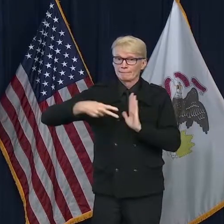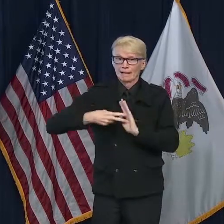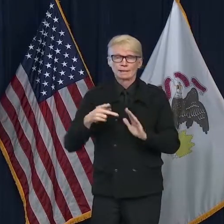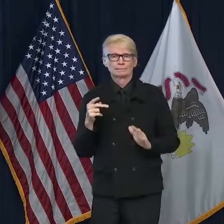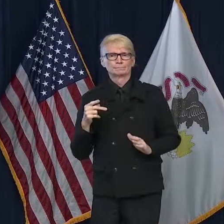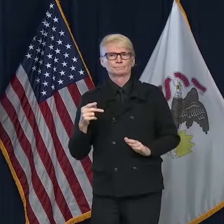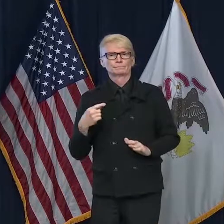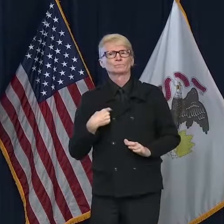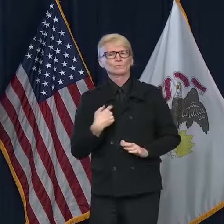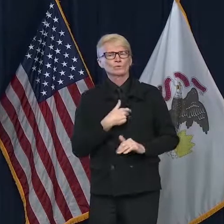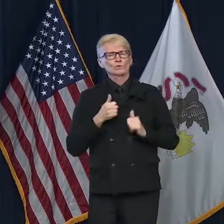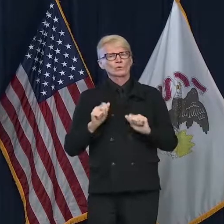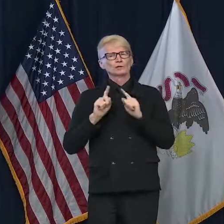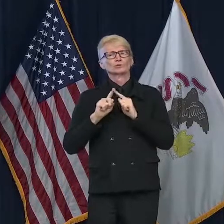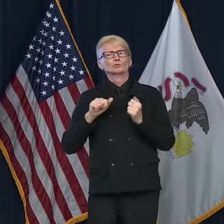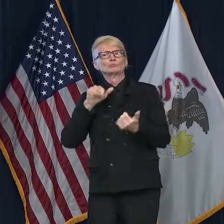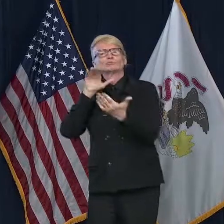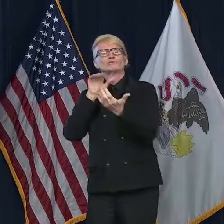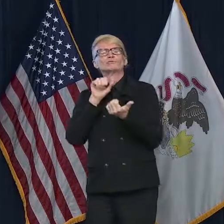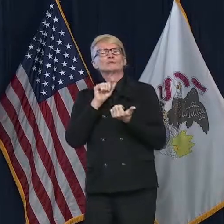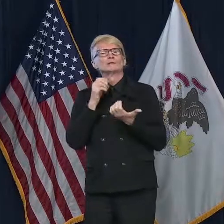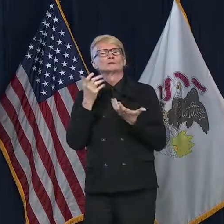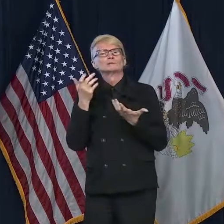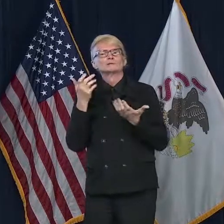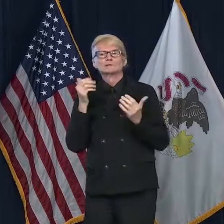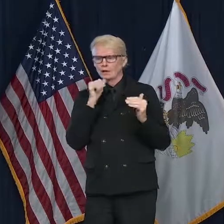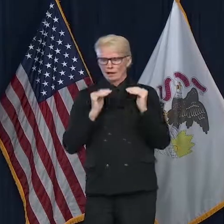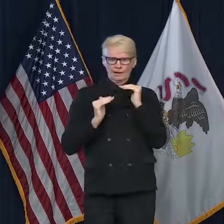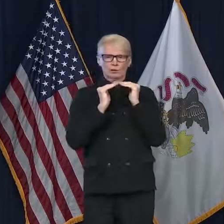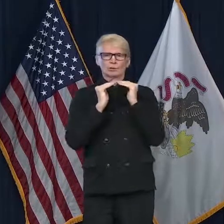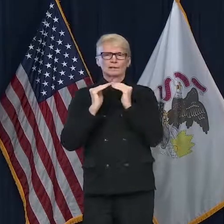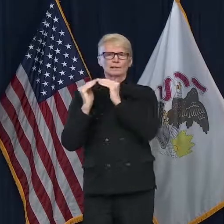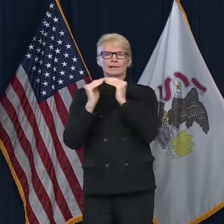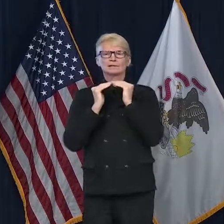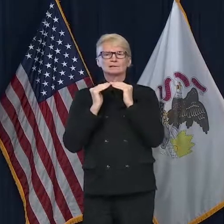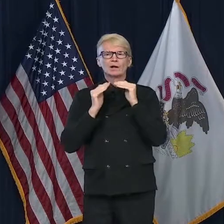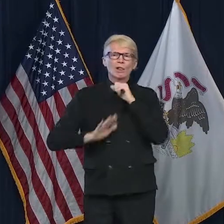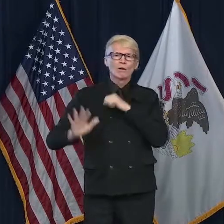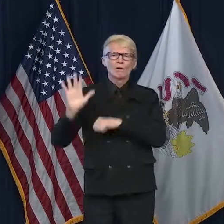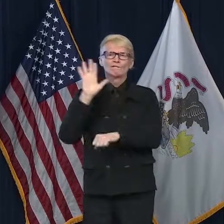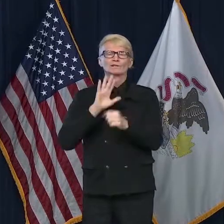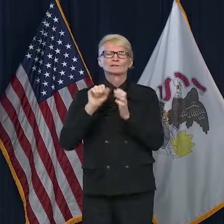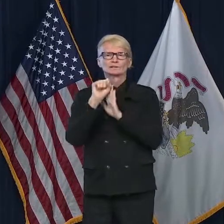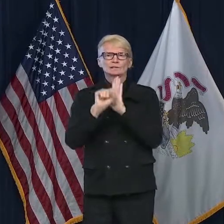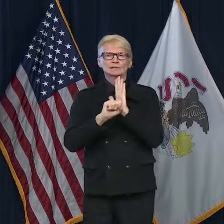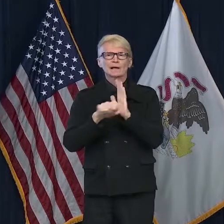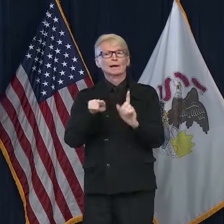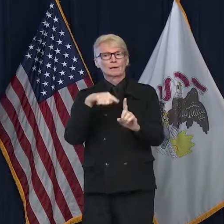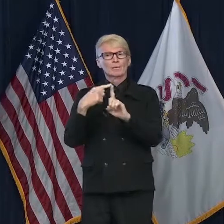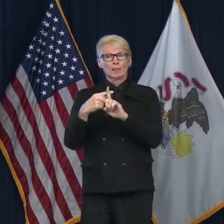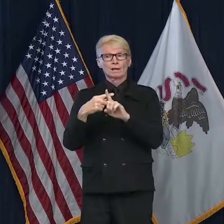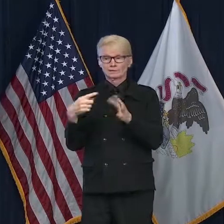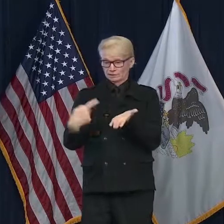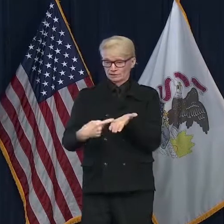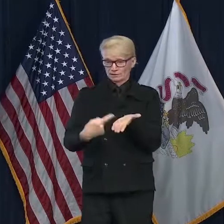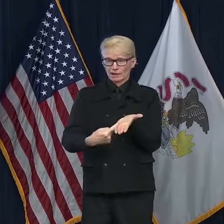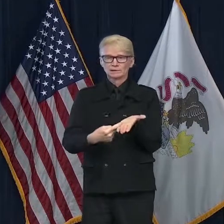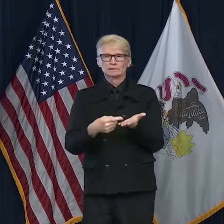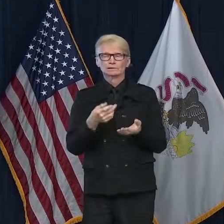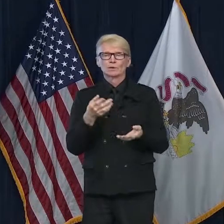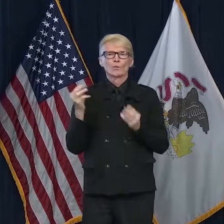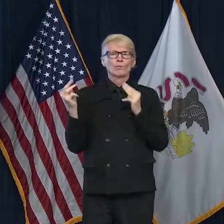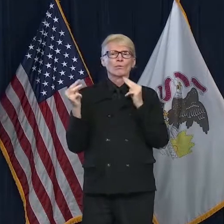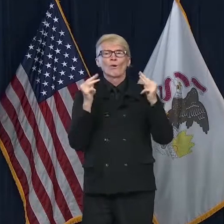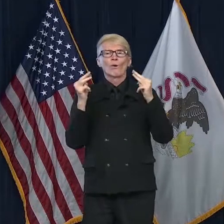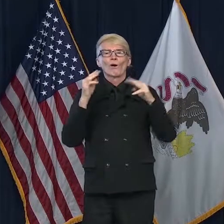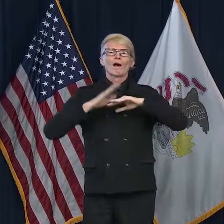to address inequities across the state. It's also an effort to address the failed war on drugs.